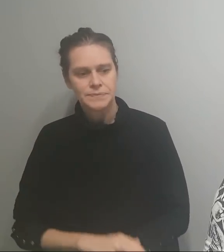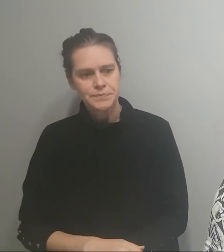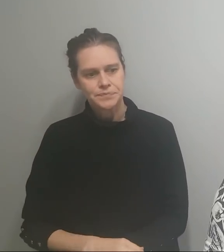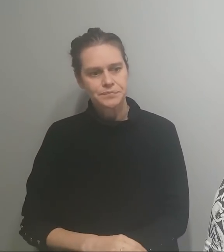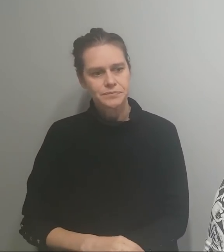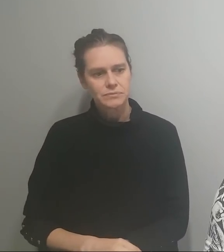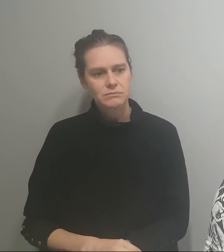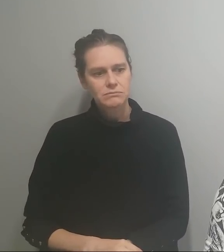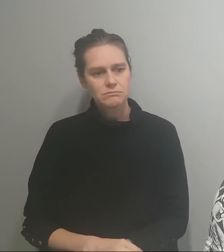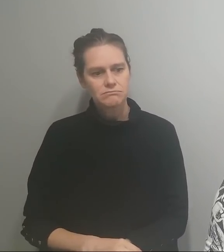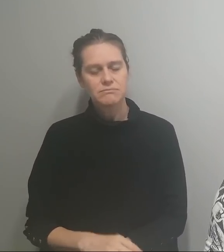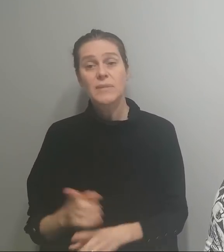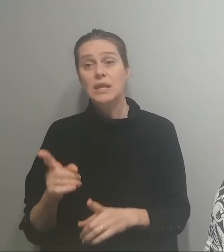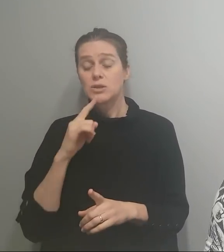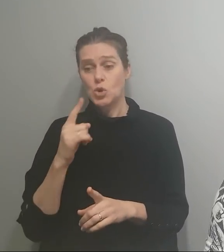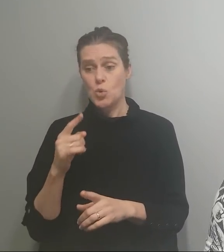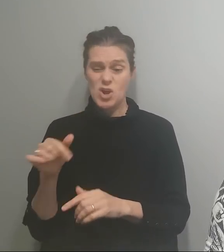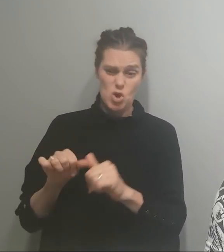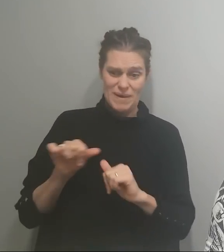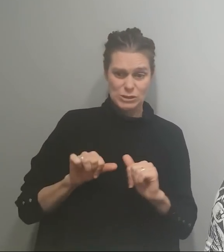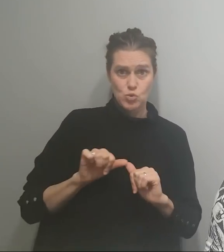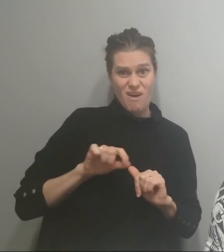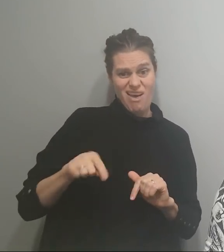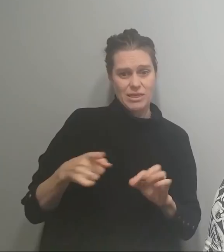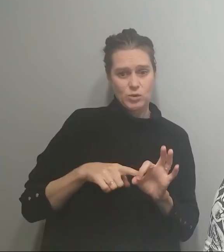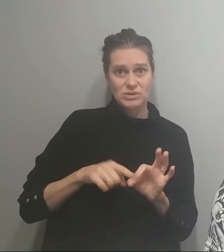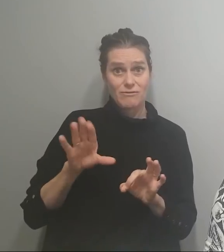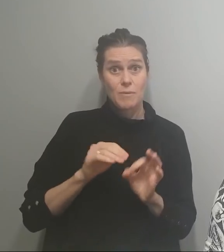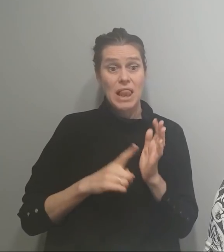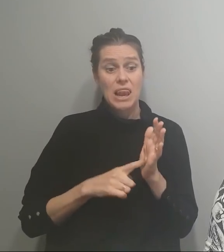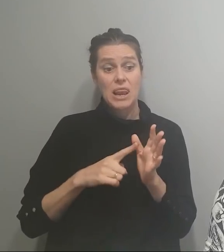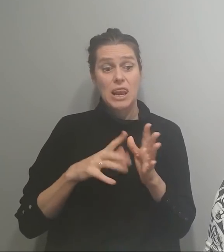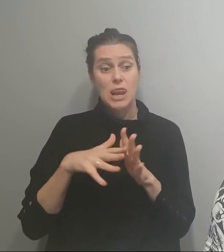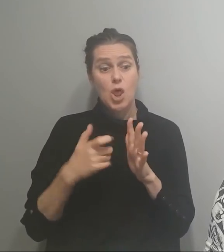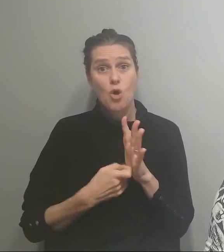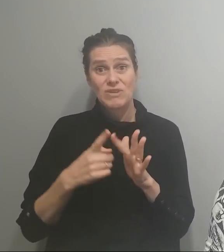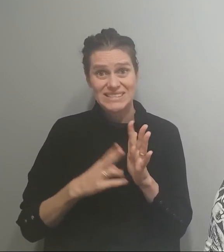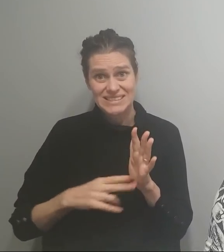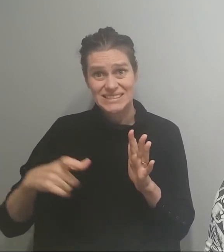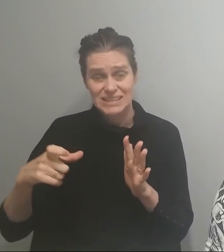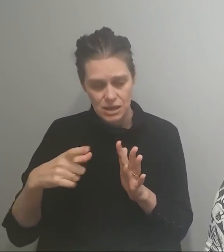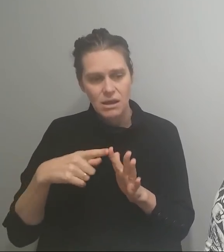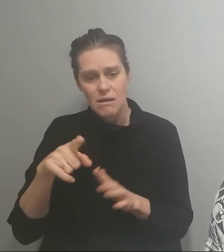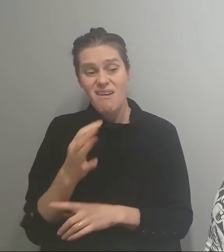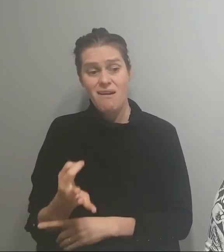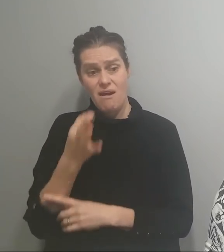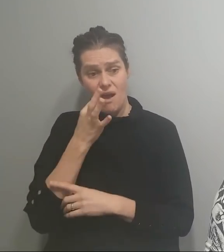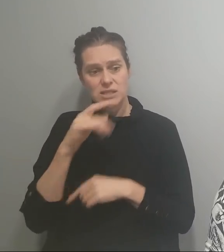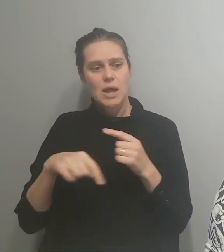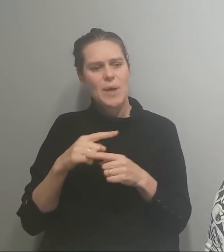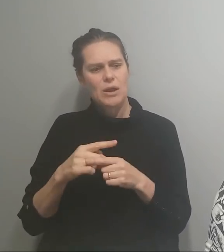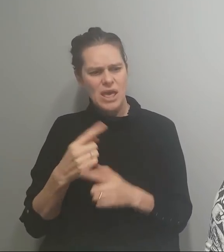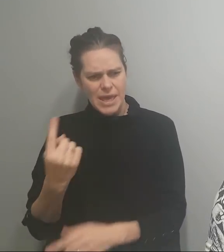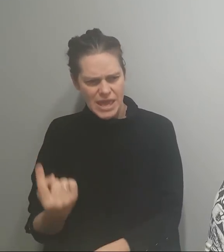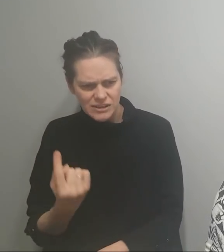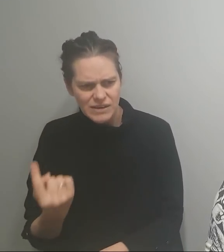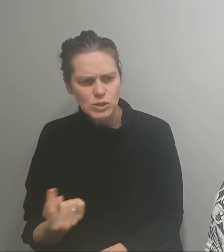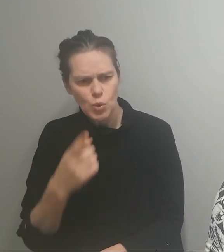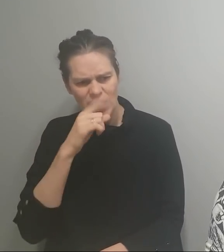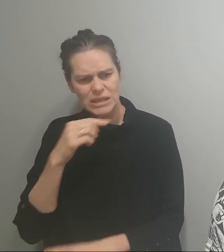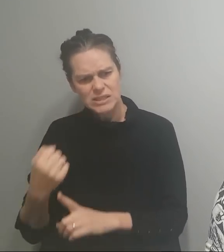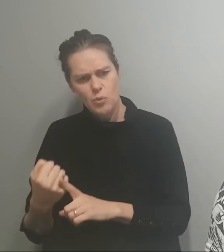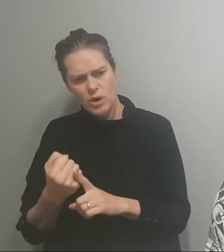Will the individual be able to have a mixture of funding for support? E.g., can the individual be supported by a service provider and the other half to be managed by